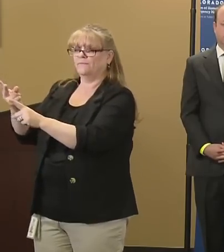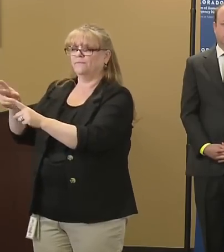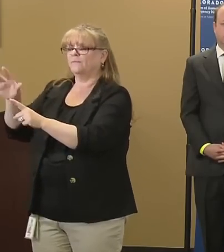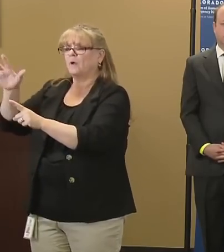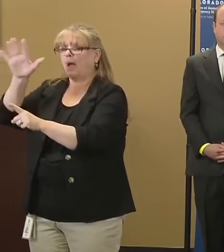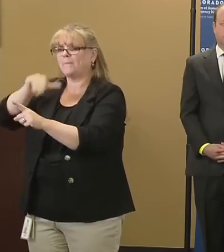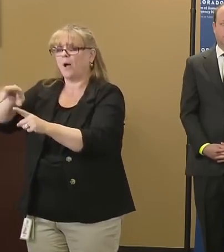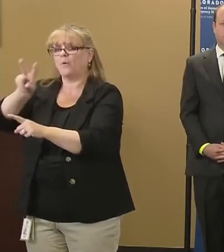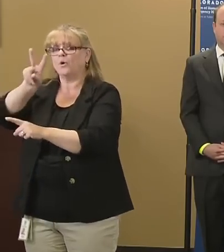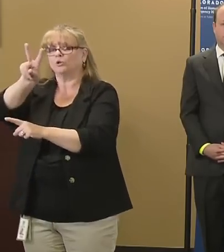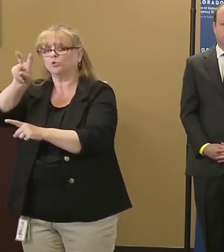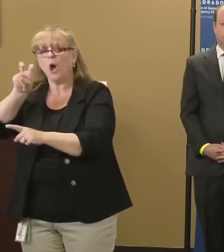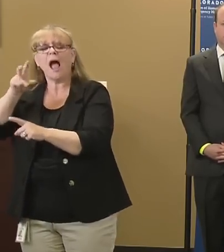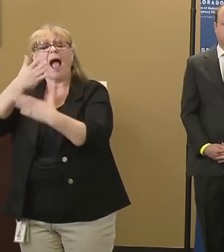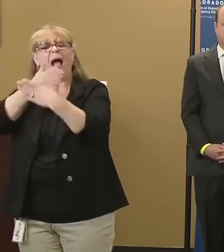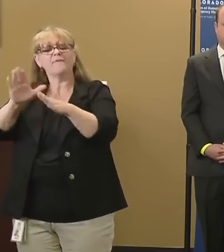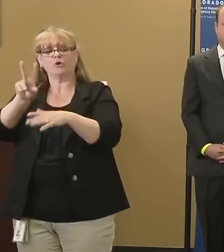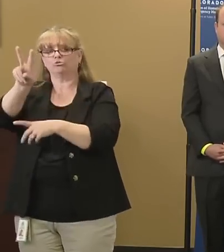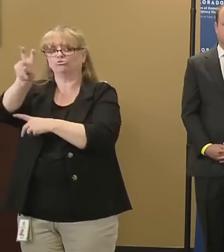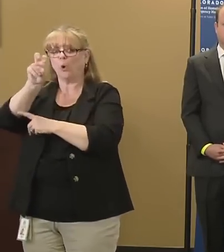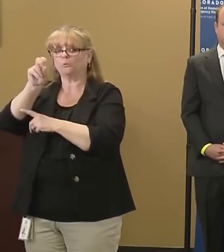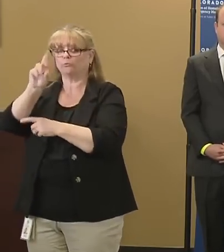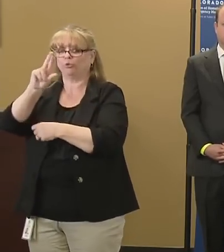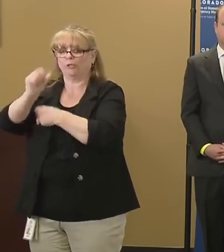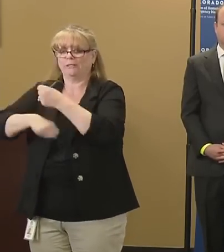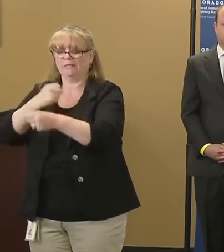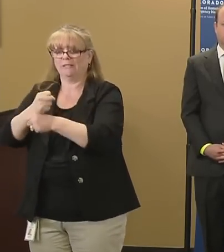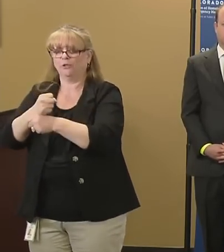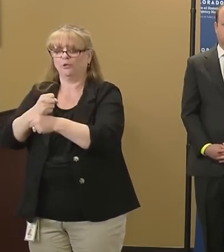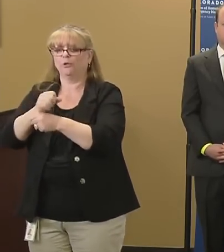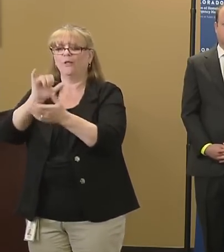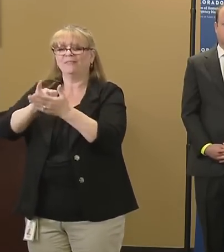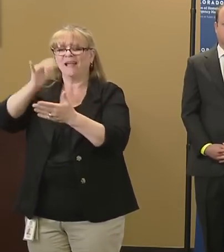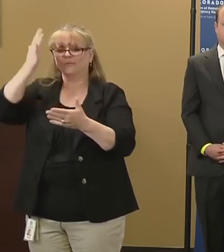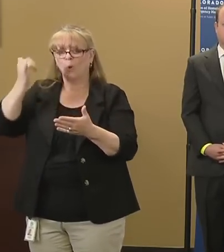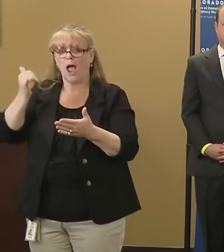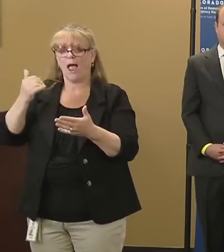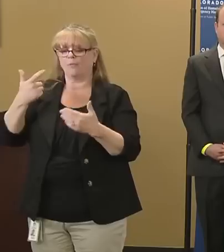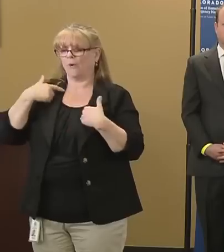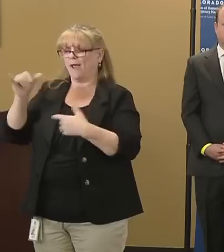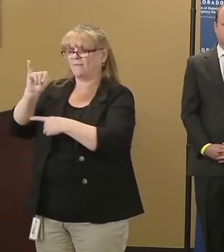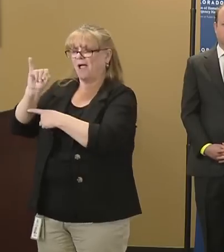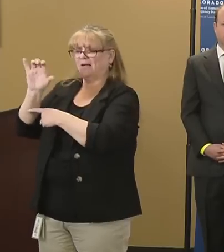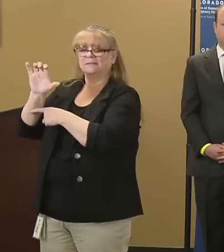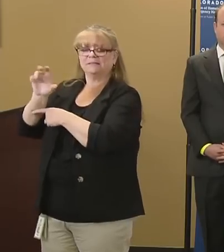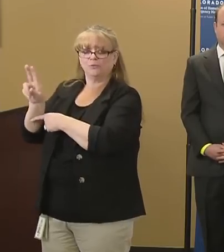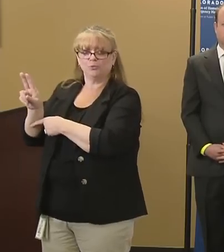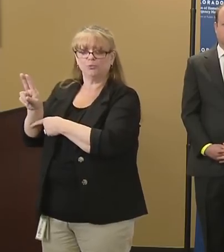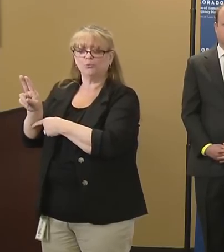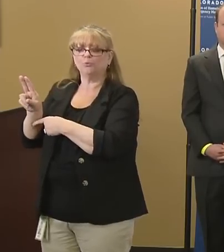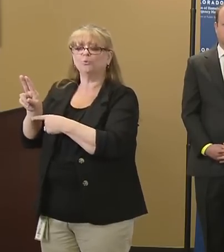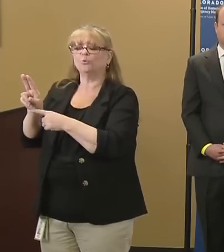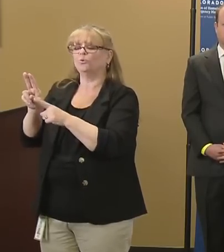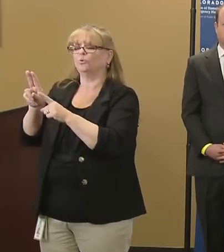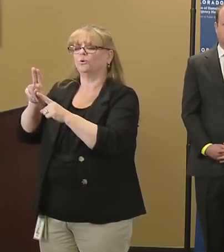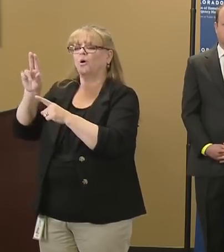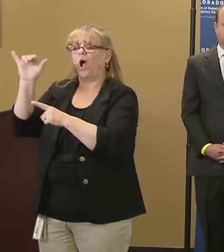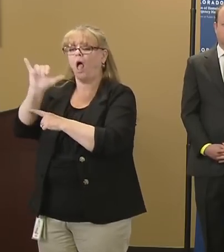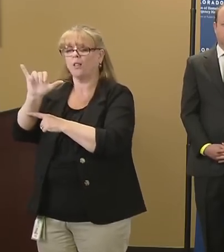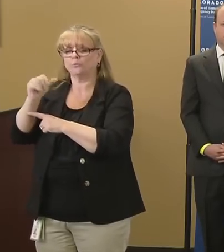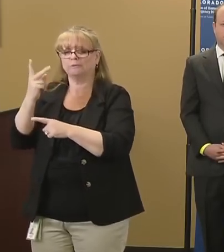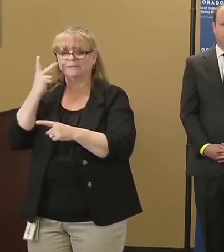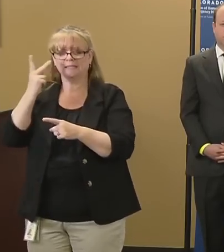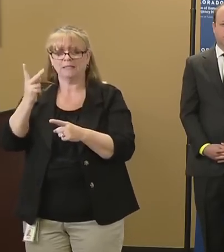it's a common reason to be in an intensive care unit, and it's a common reason for people to pass away from being critically ill.